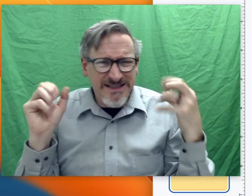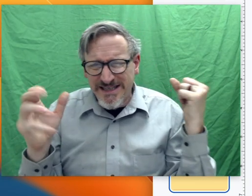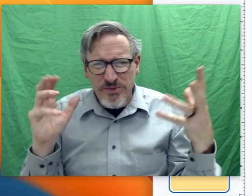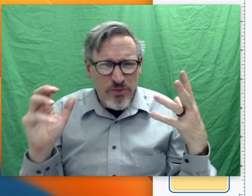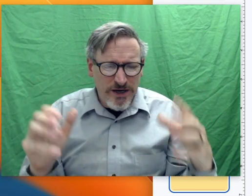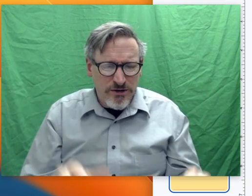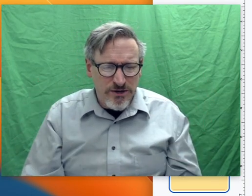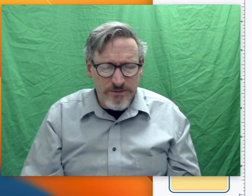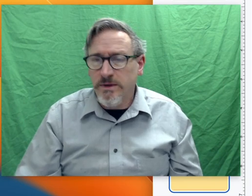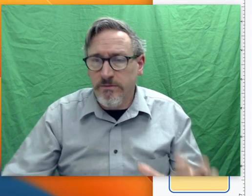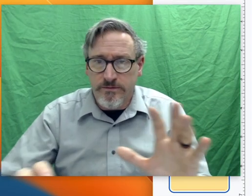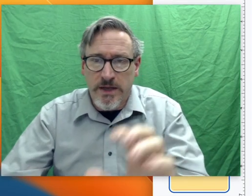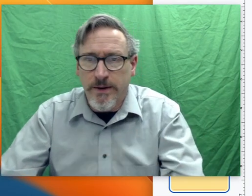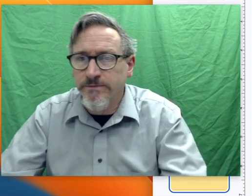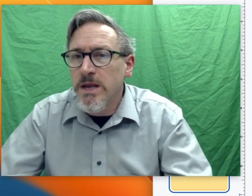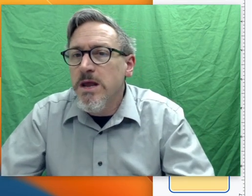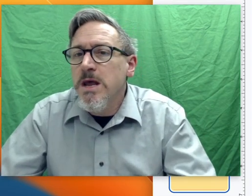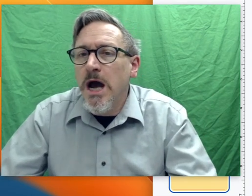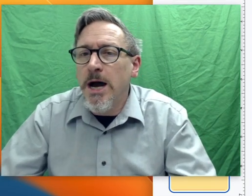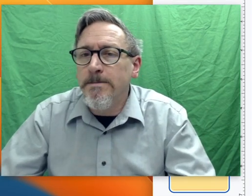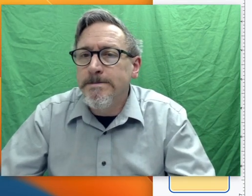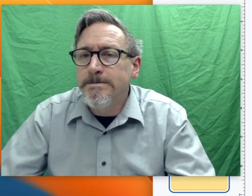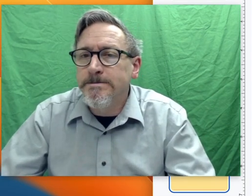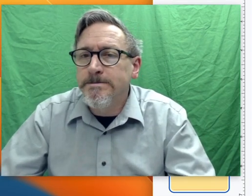oh, that seems weird. Anyway,